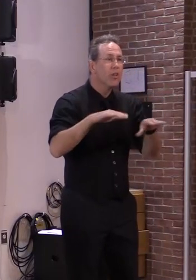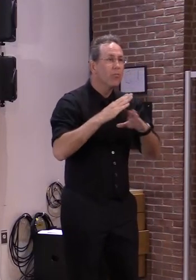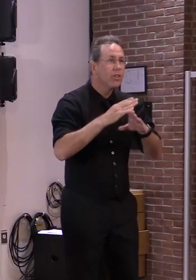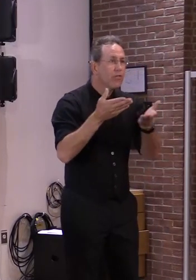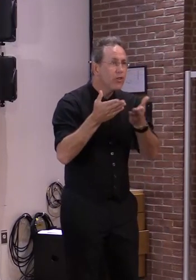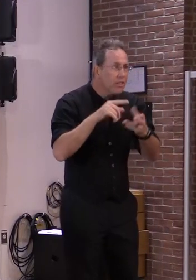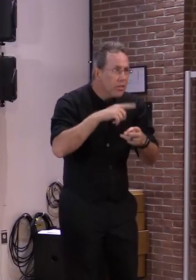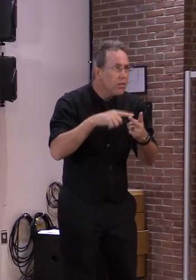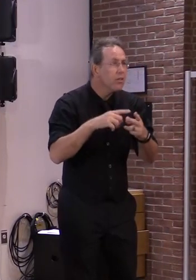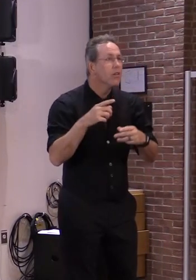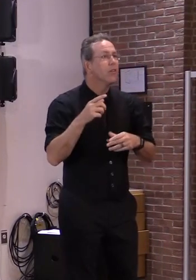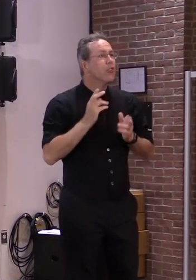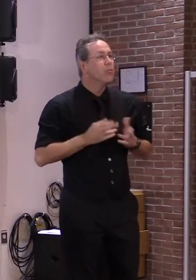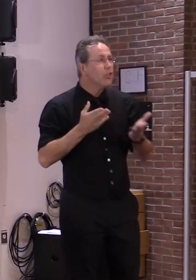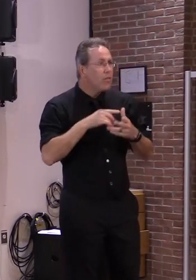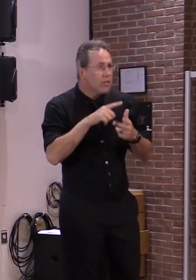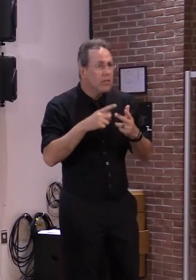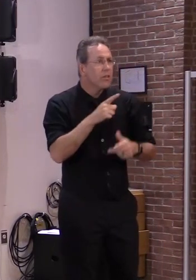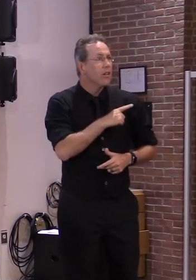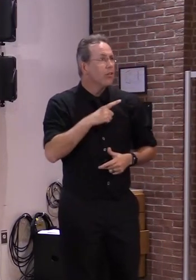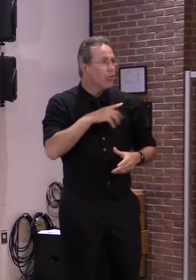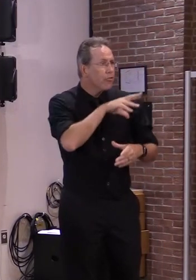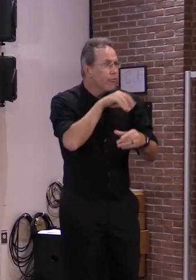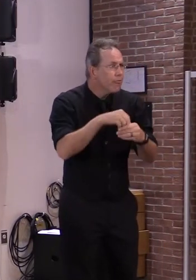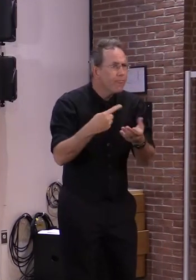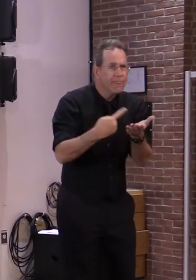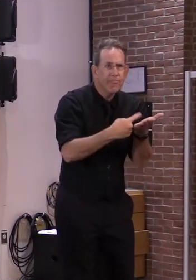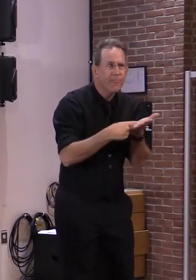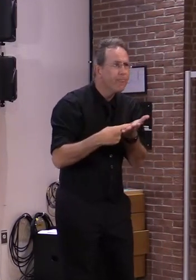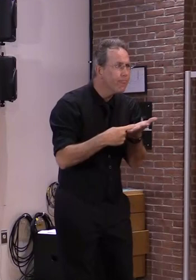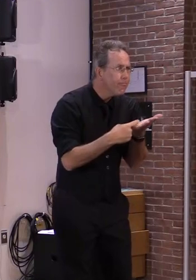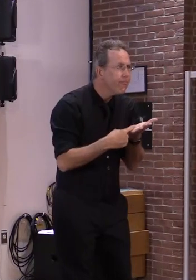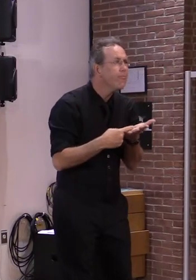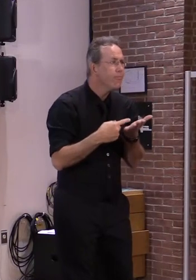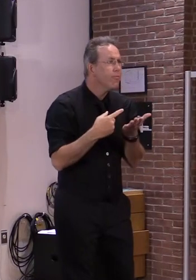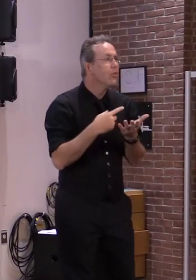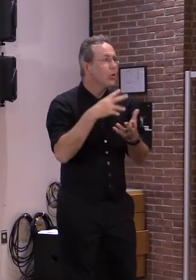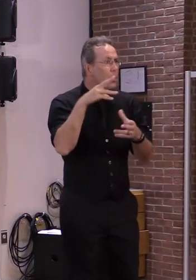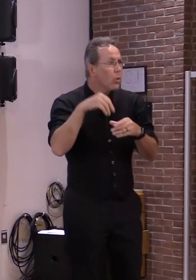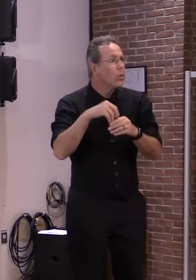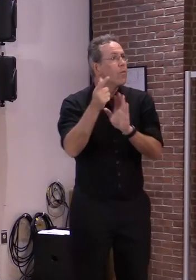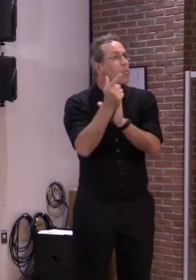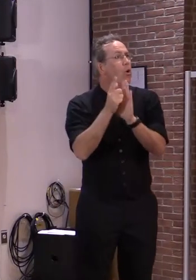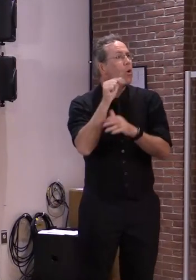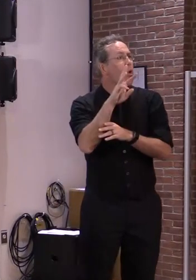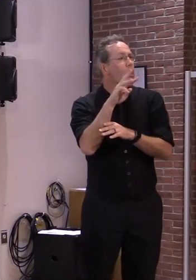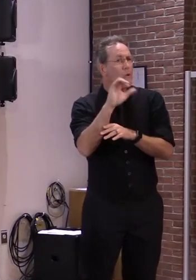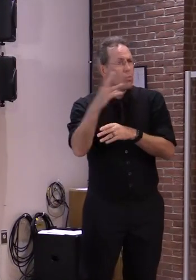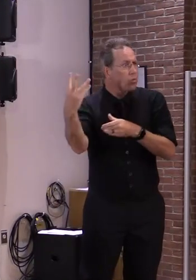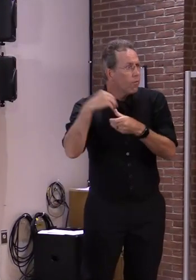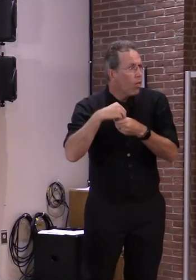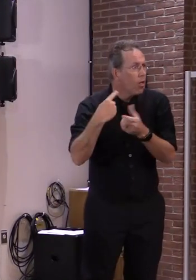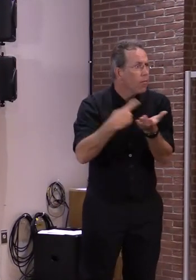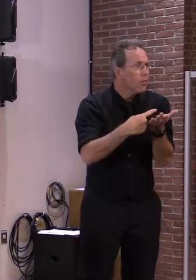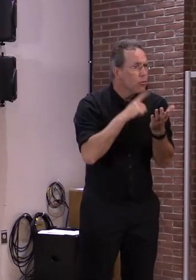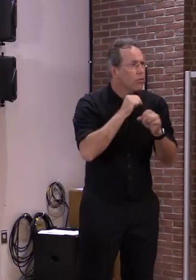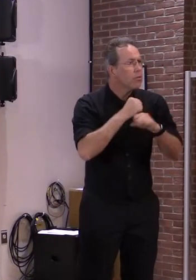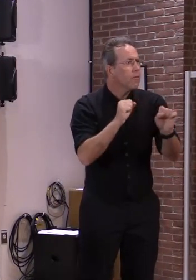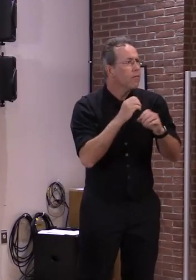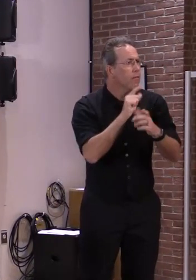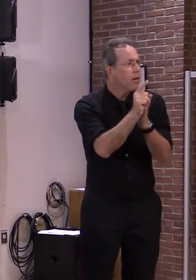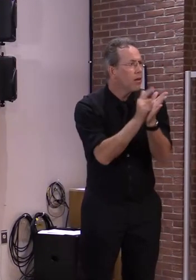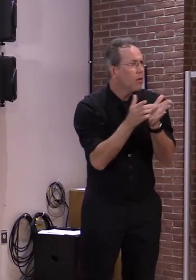way, Legal Aid, representatives of local housing authorities and state leaders, to craft the new housing rules.